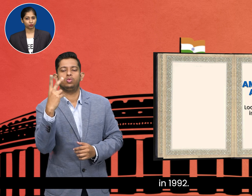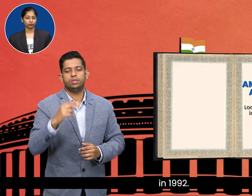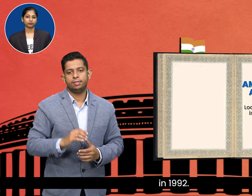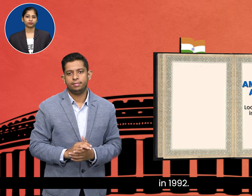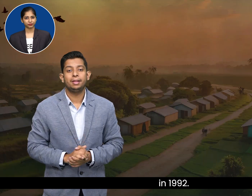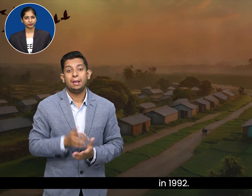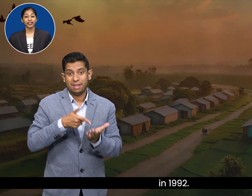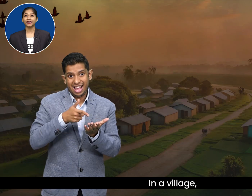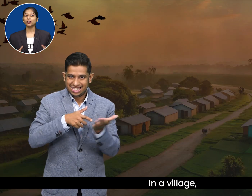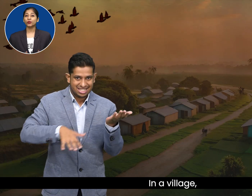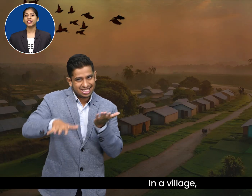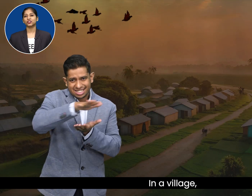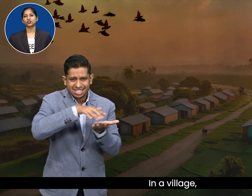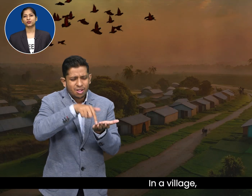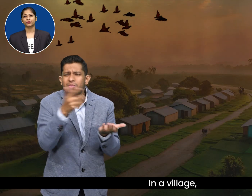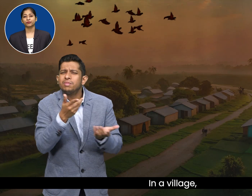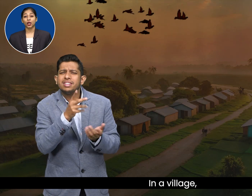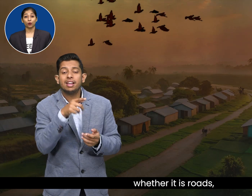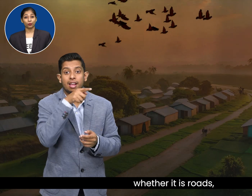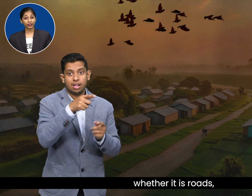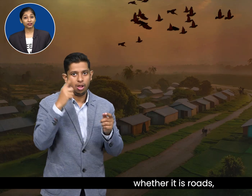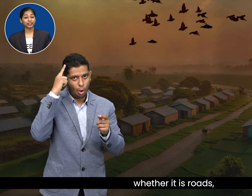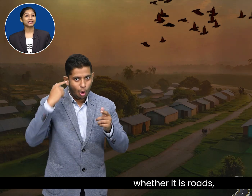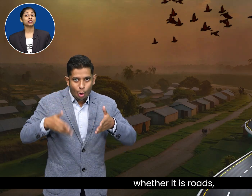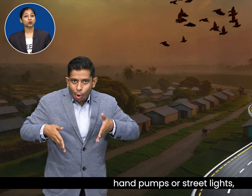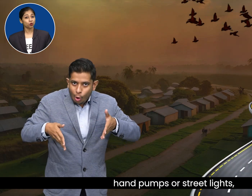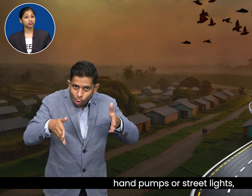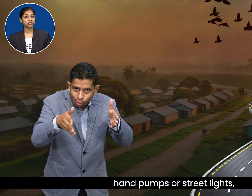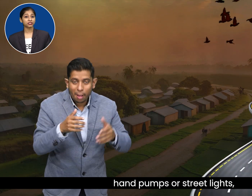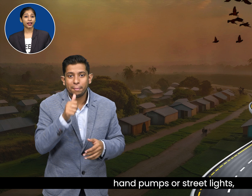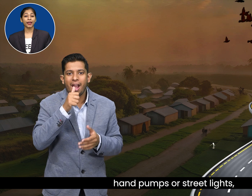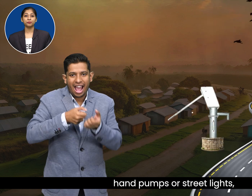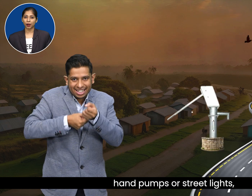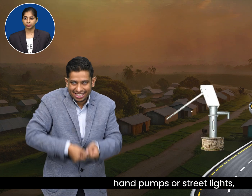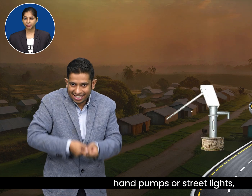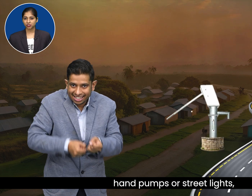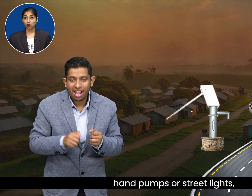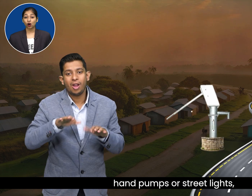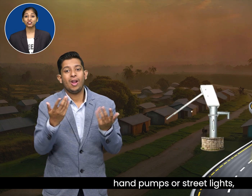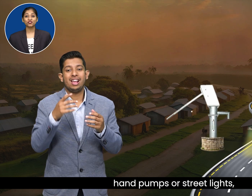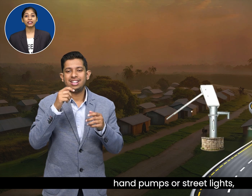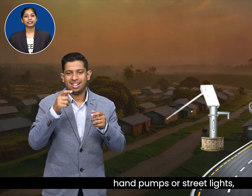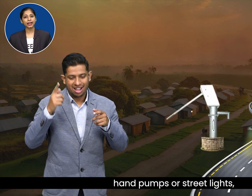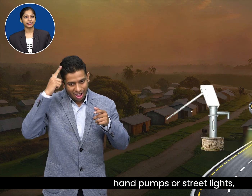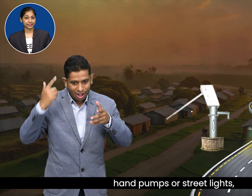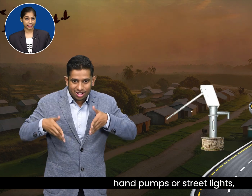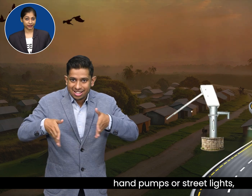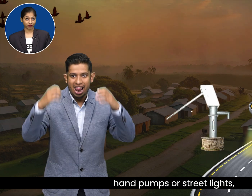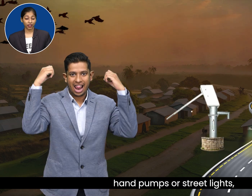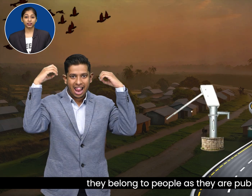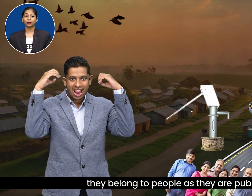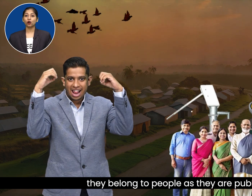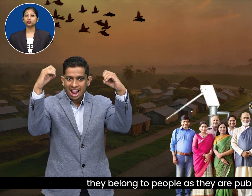1992. In a village, whether it is roads, hand pumps or street